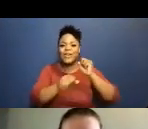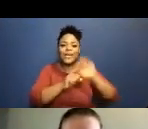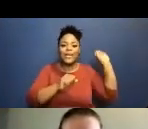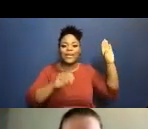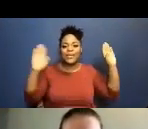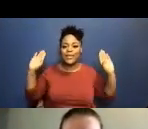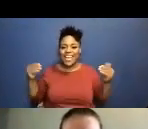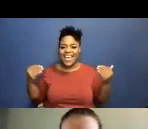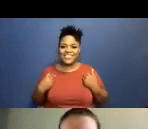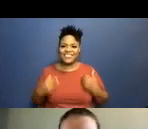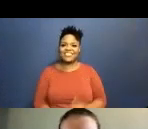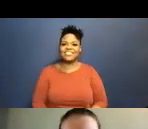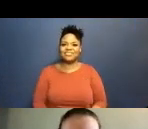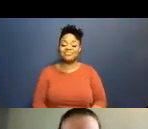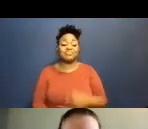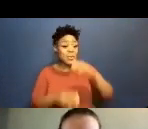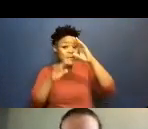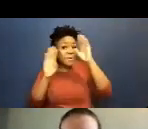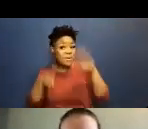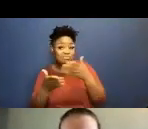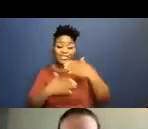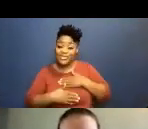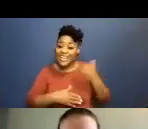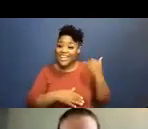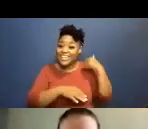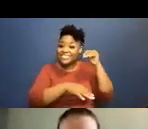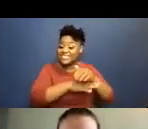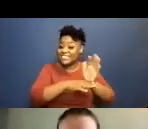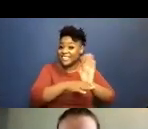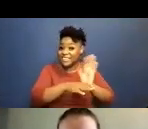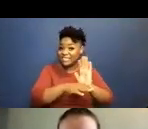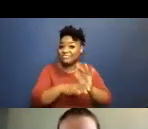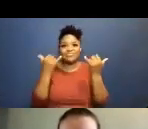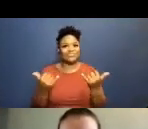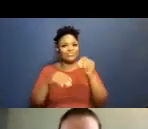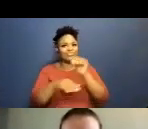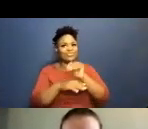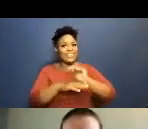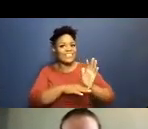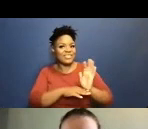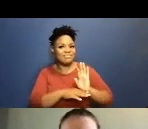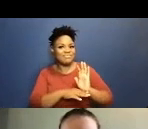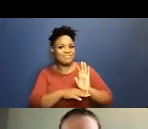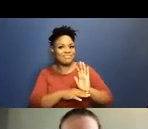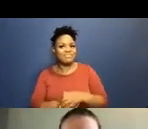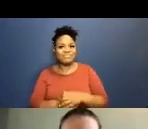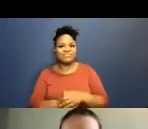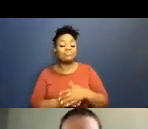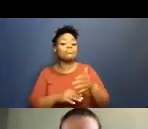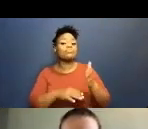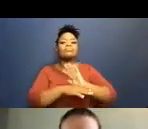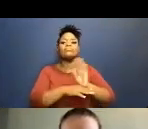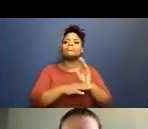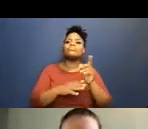us. These films took us to a range of places and stories and really exemplify the spirit of what Superfest is